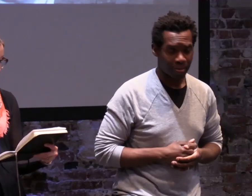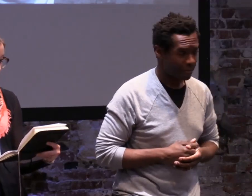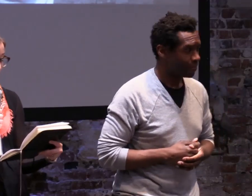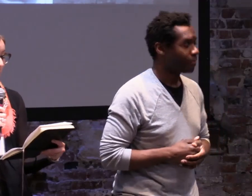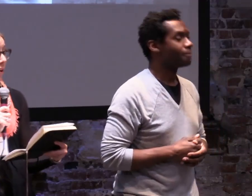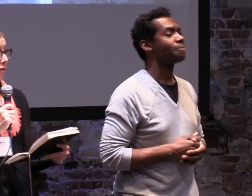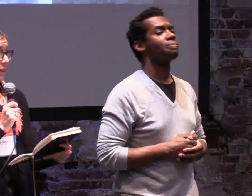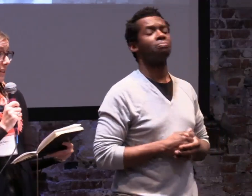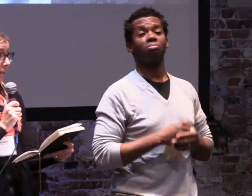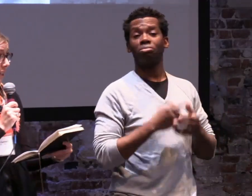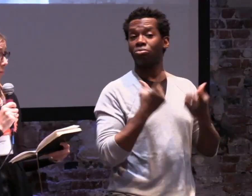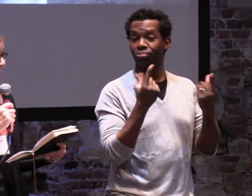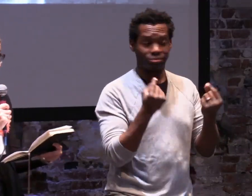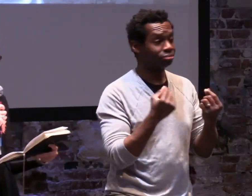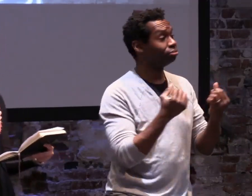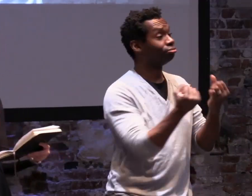We got over 70 proposals,